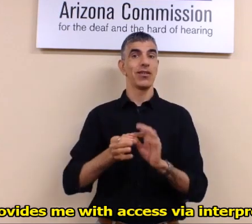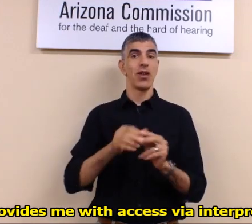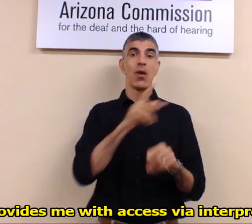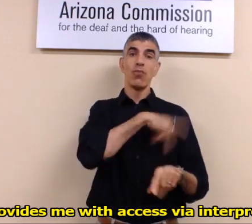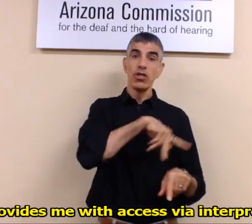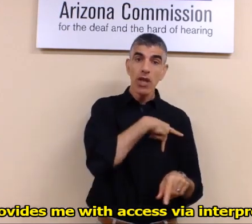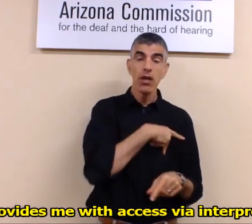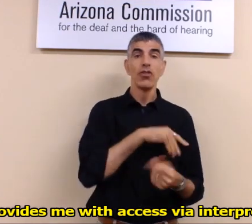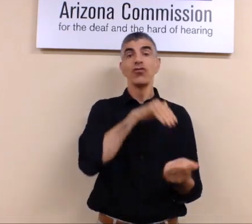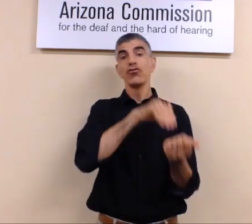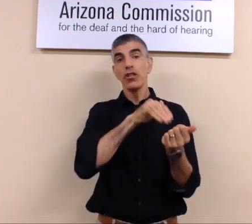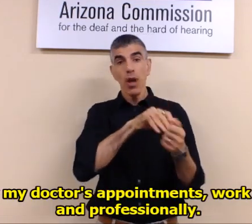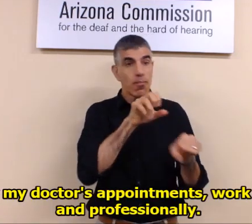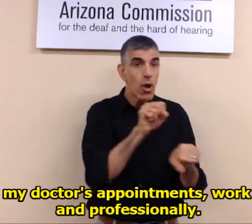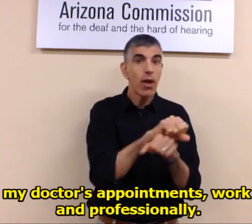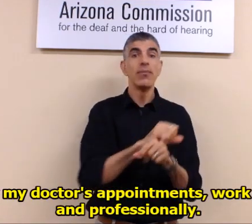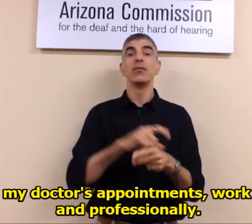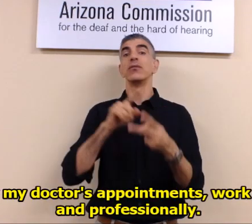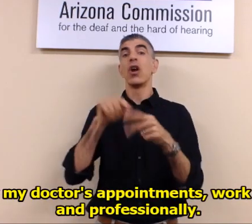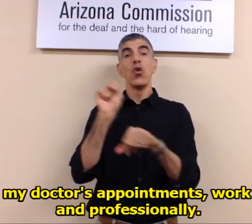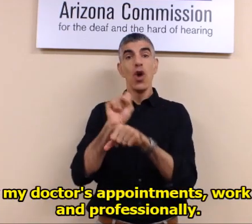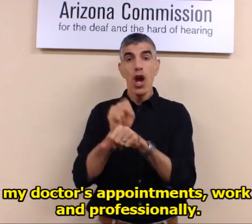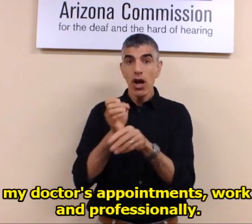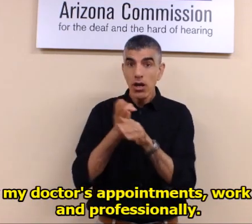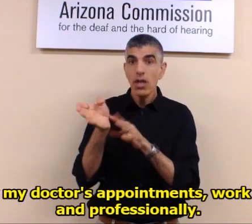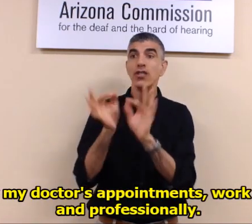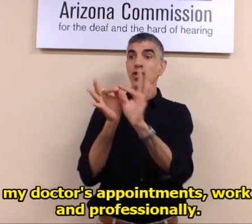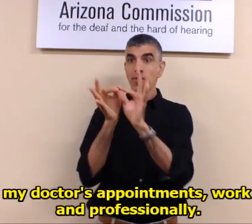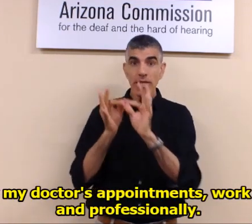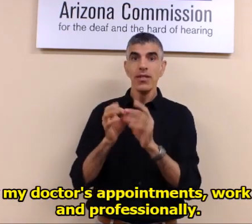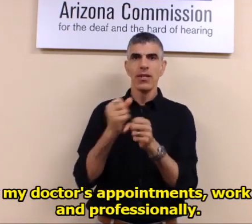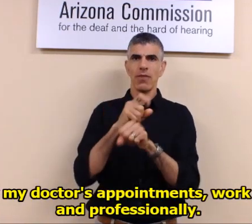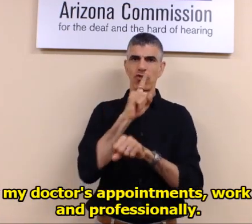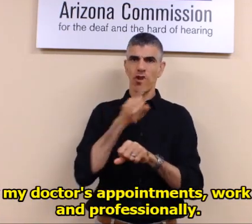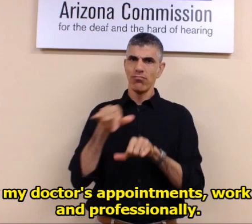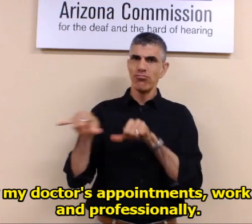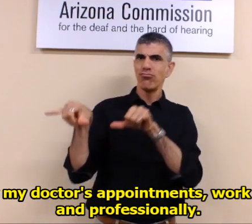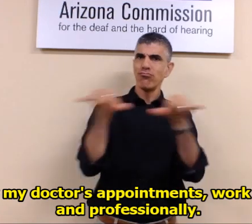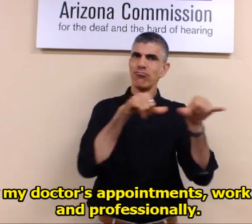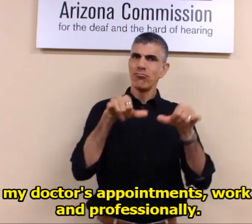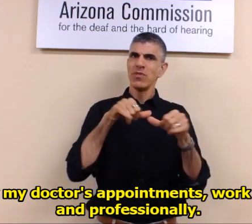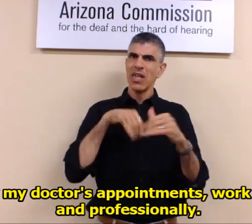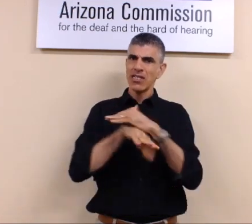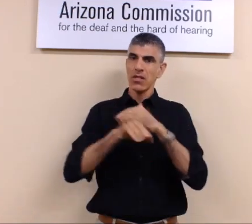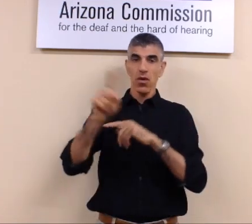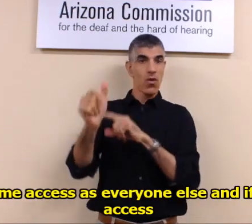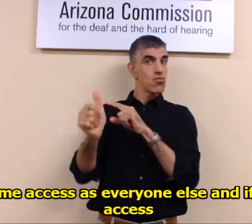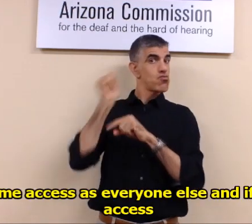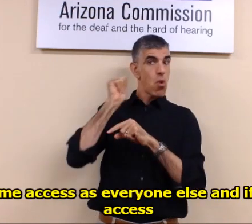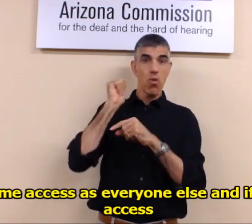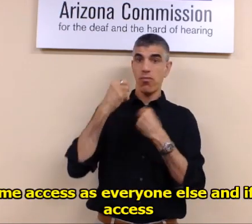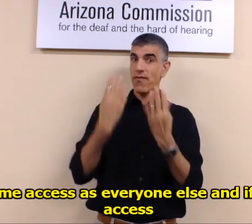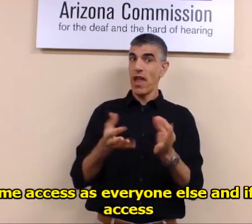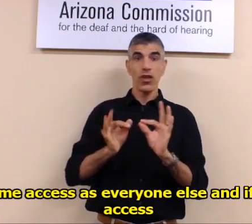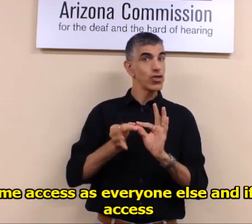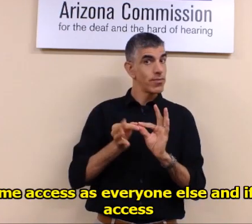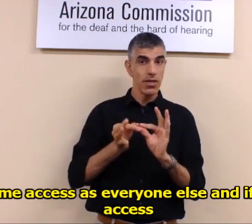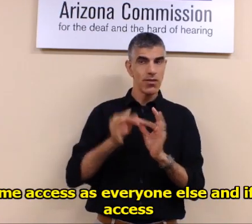via interpreters, both personally, my doctor's appointments, work appointments, and professionally. I get the same access as everyone